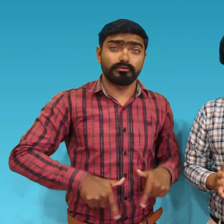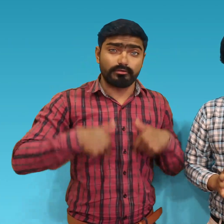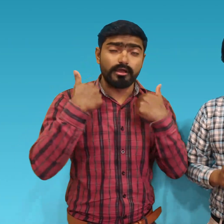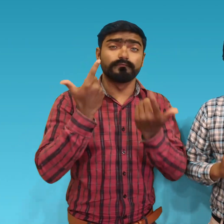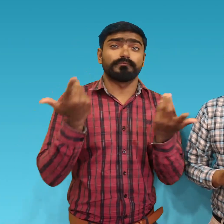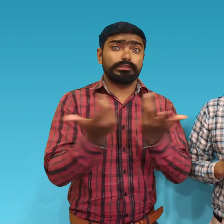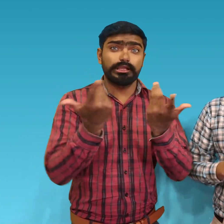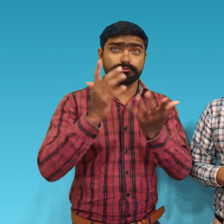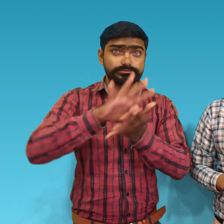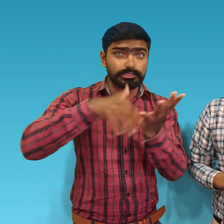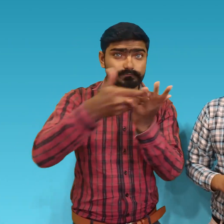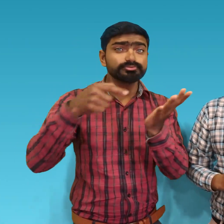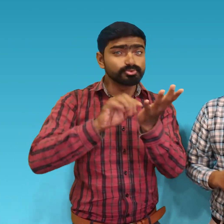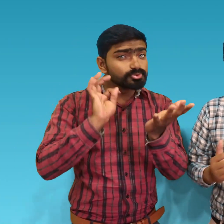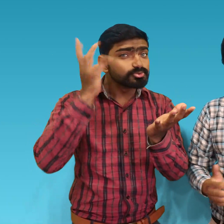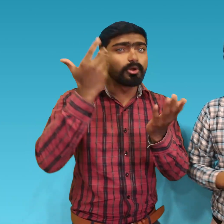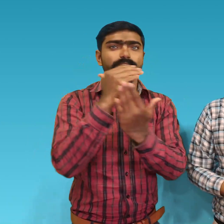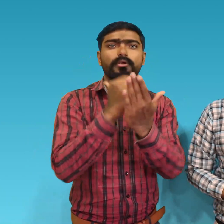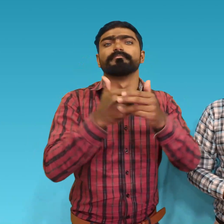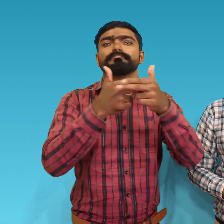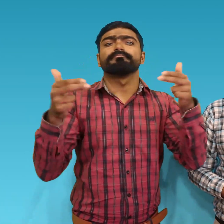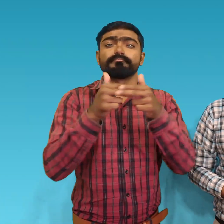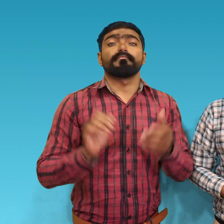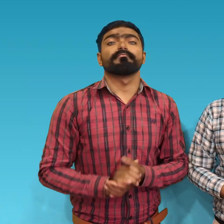is important and what impact it has on their lives.